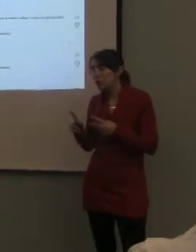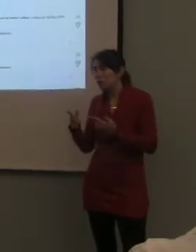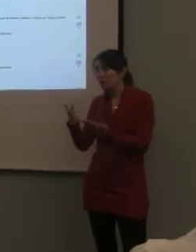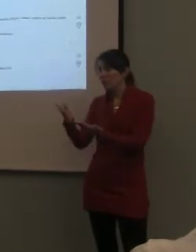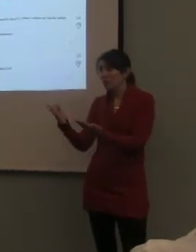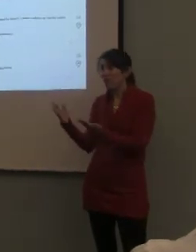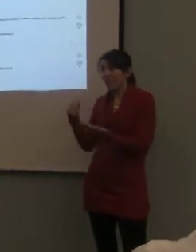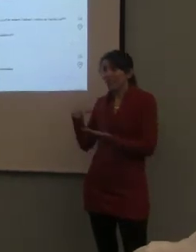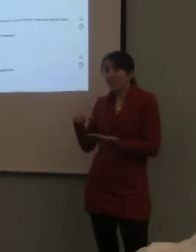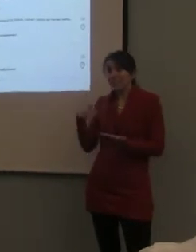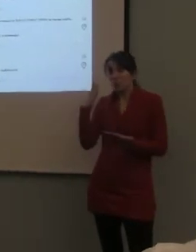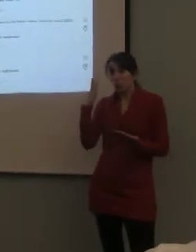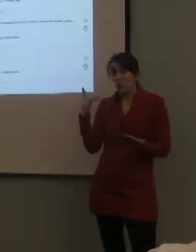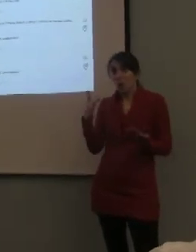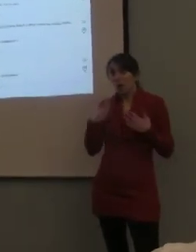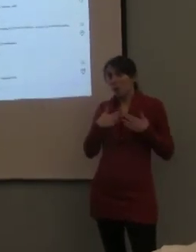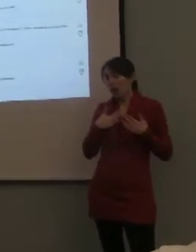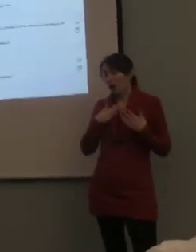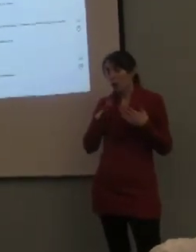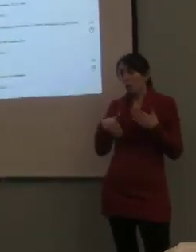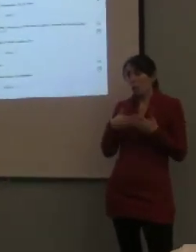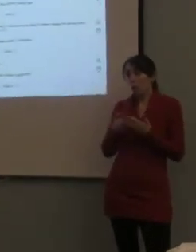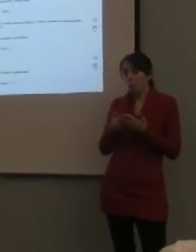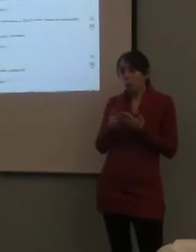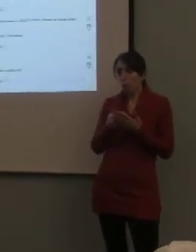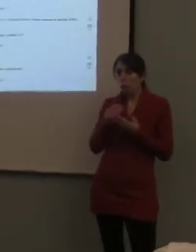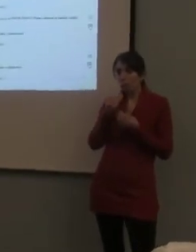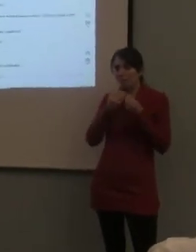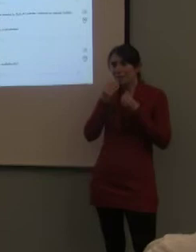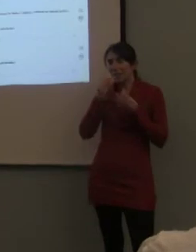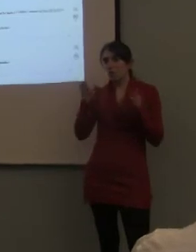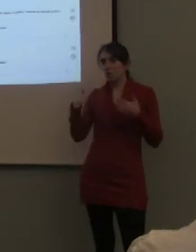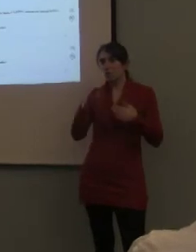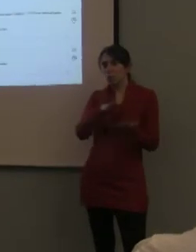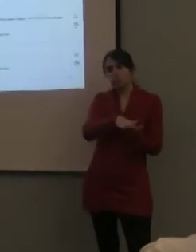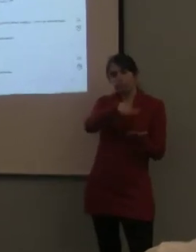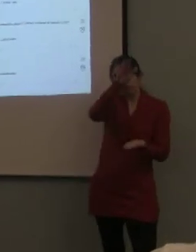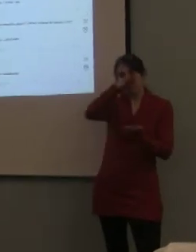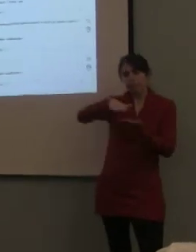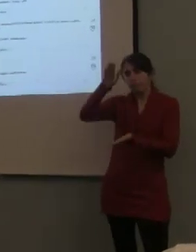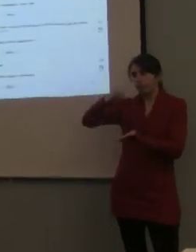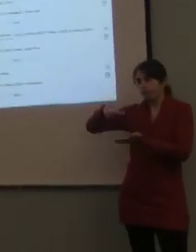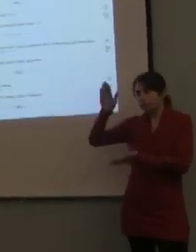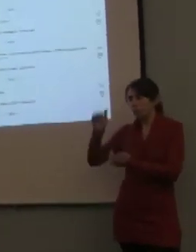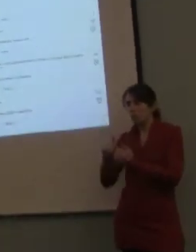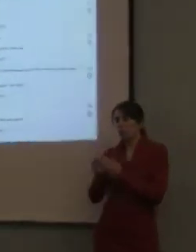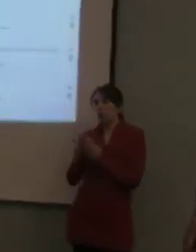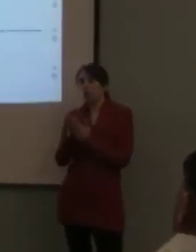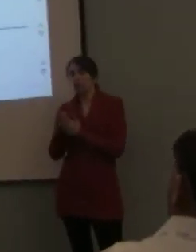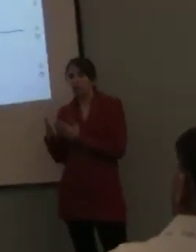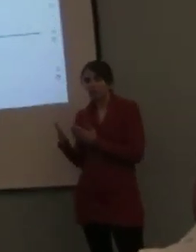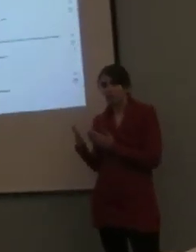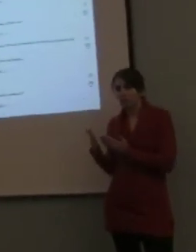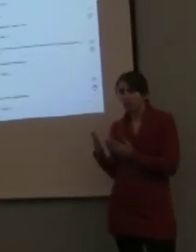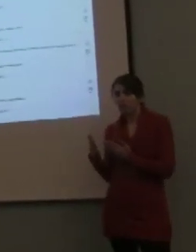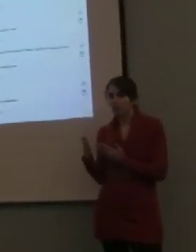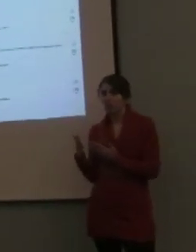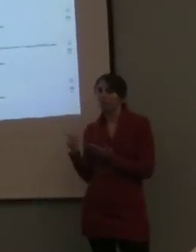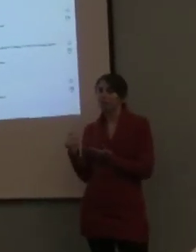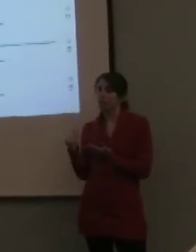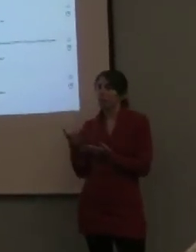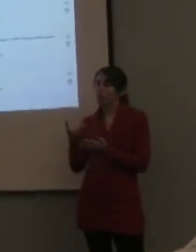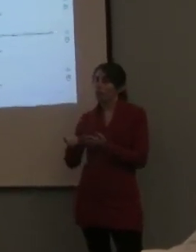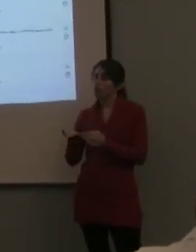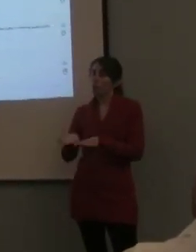this is why my entire dining room is packed floor to ceiling with books. In which case, it's a very